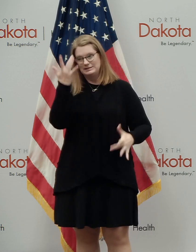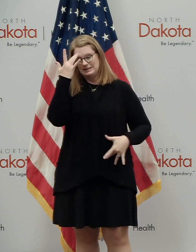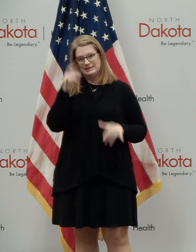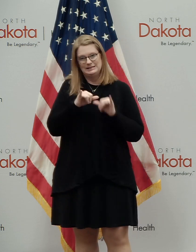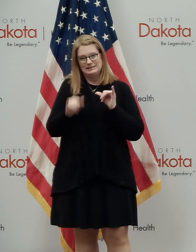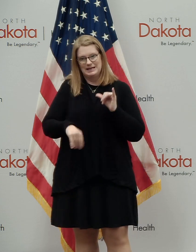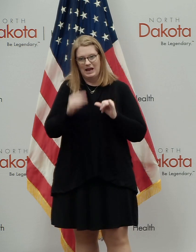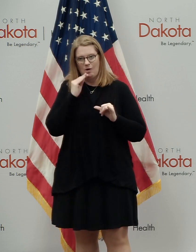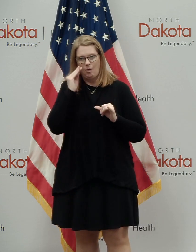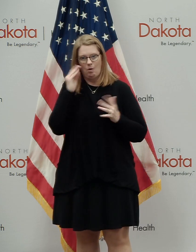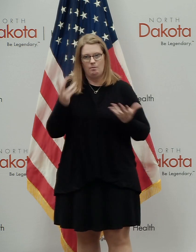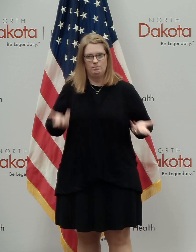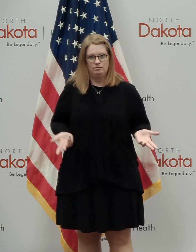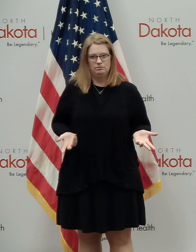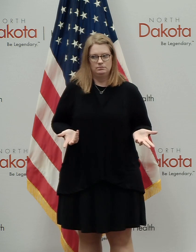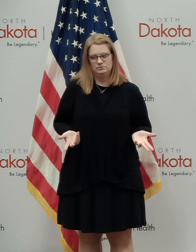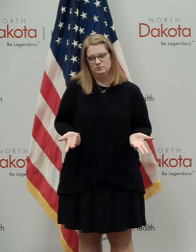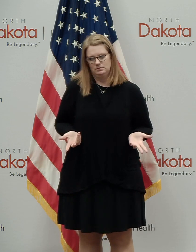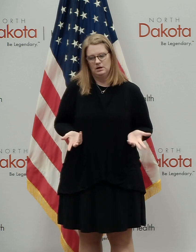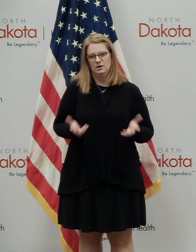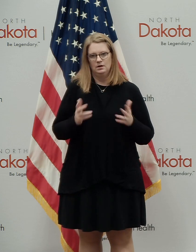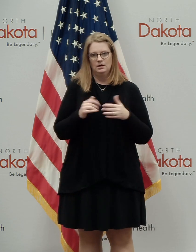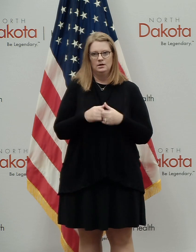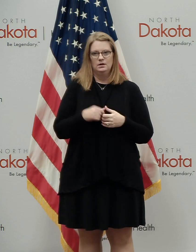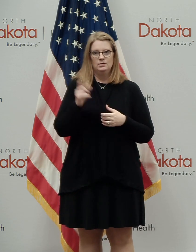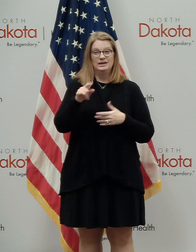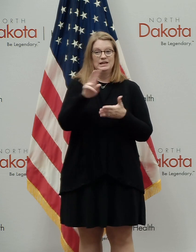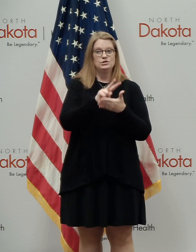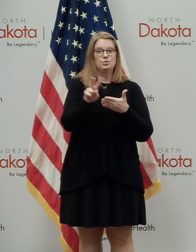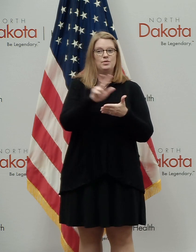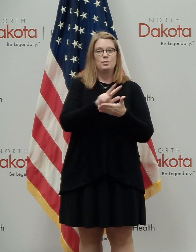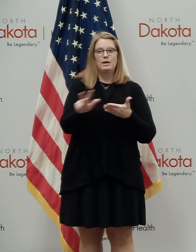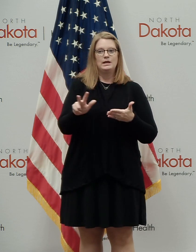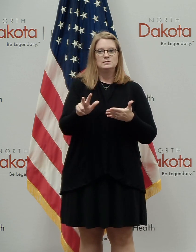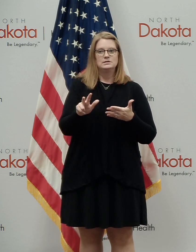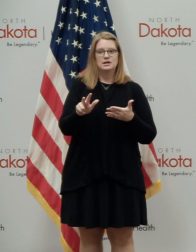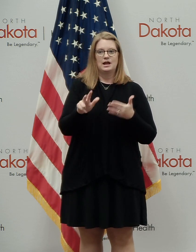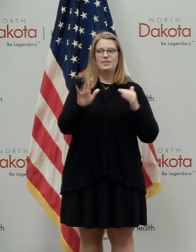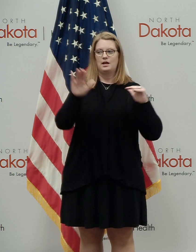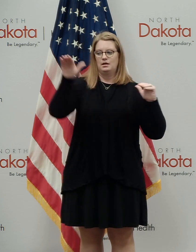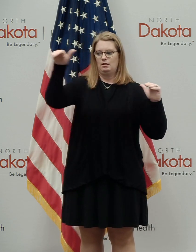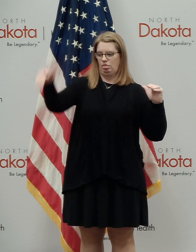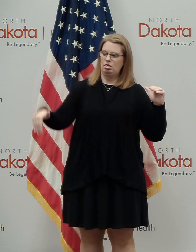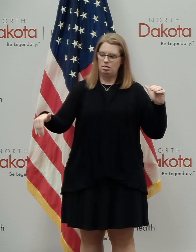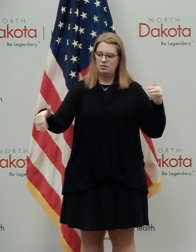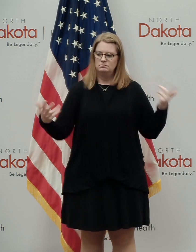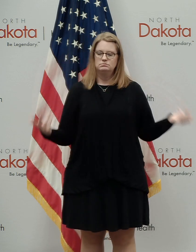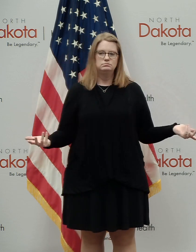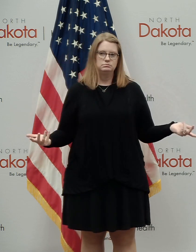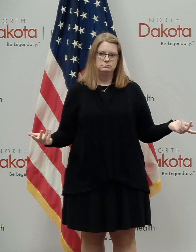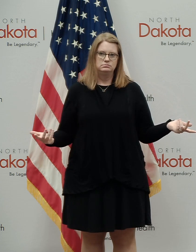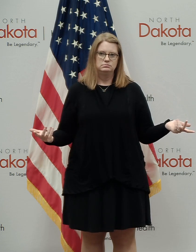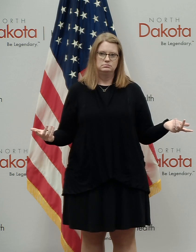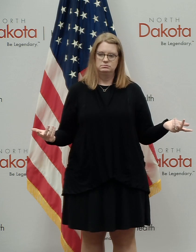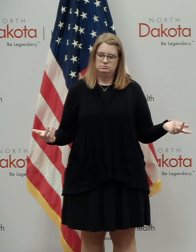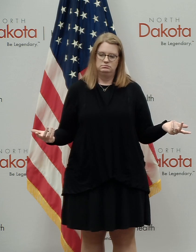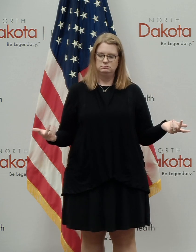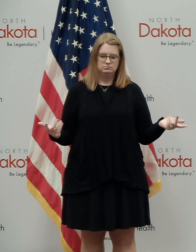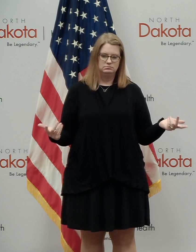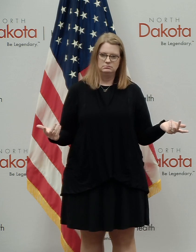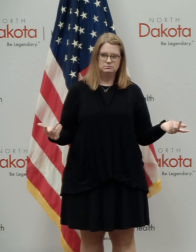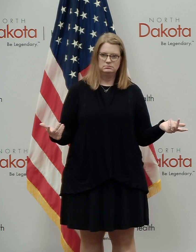take? Because we only need 2-3 weeks of that, and we could bend this curve rapidly. That's all it would. That's all it would take. I mean,